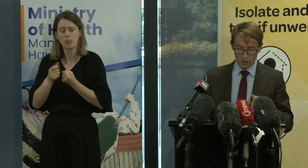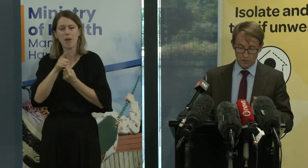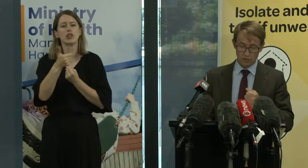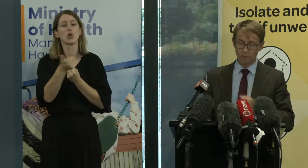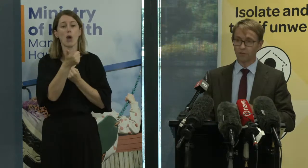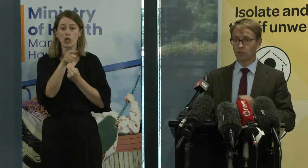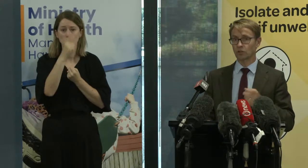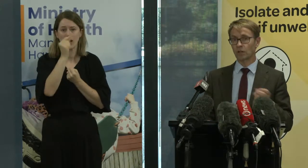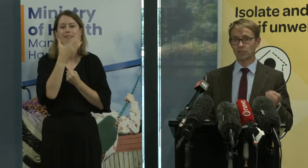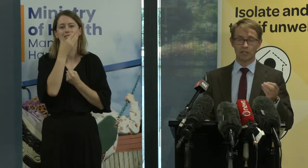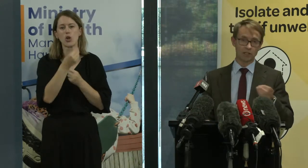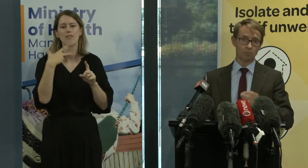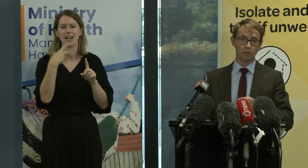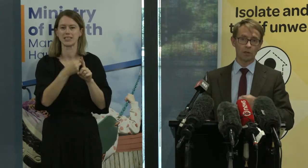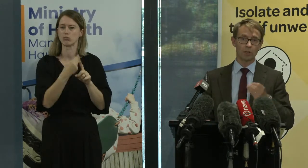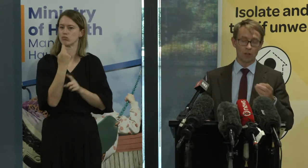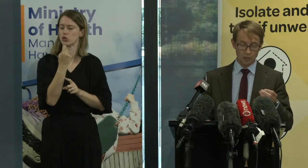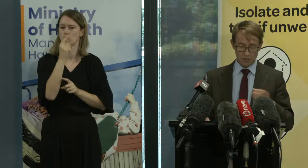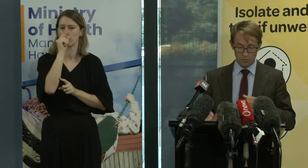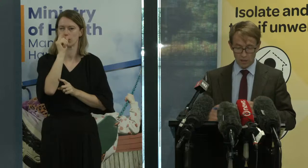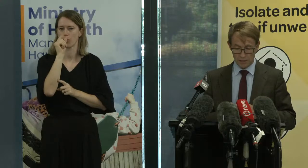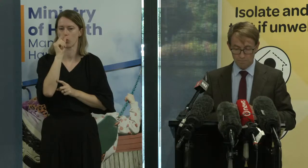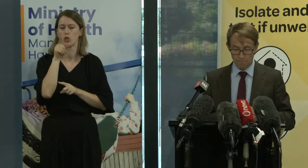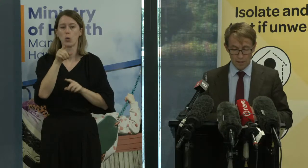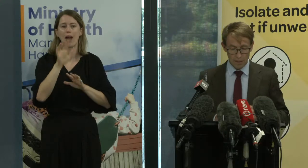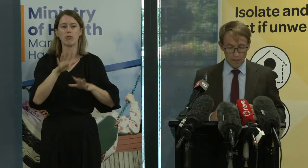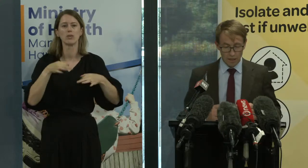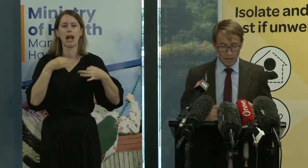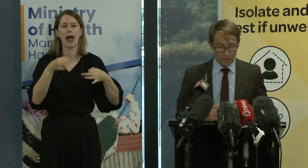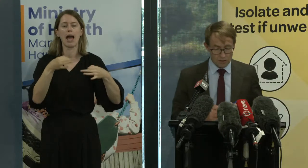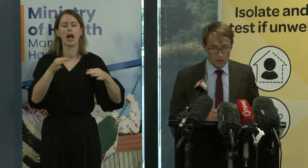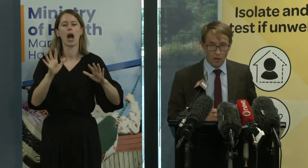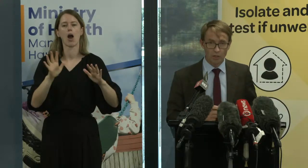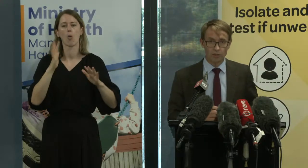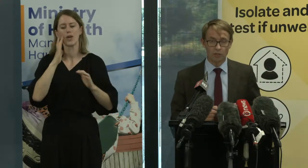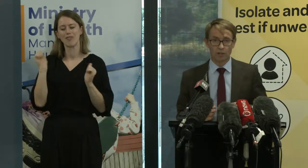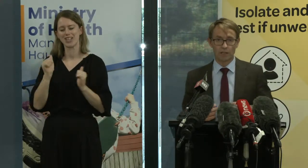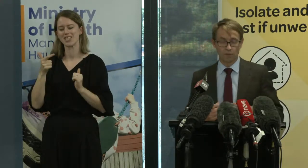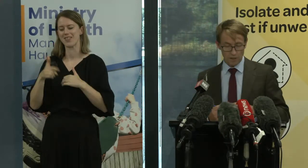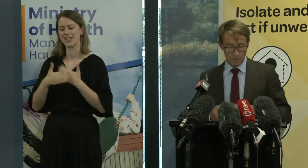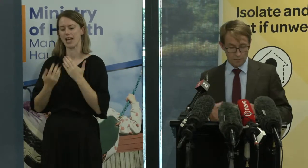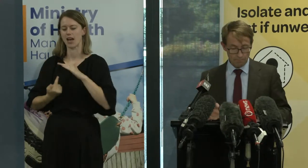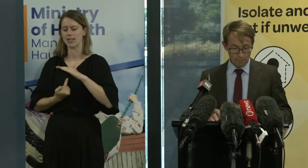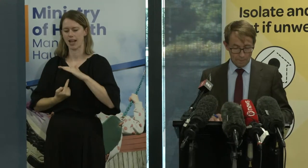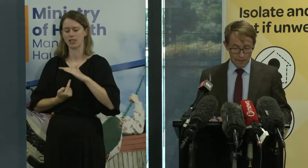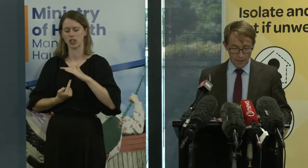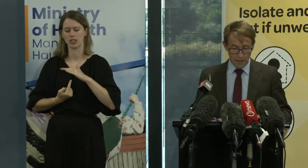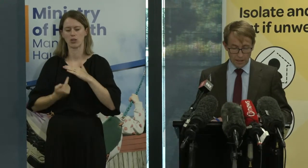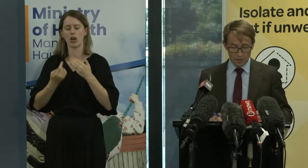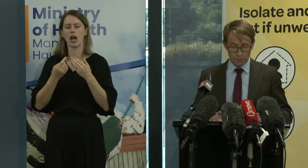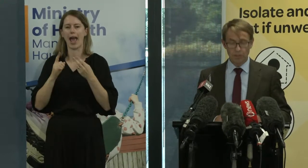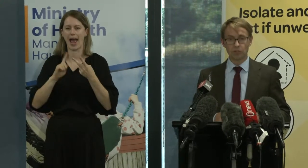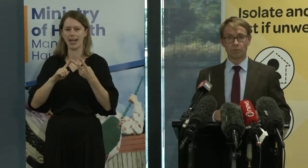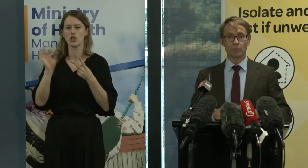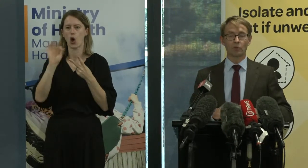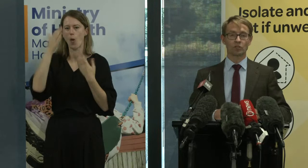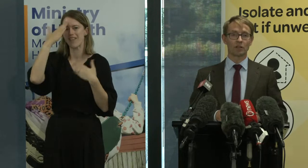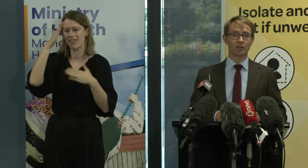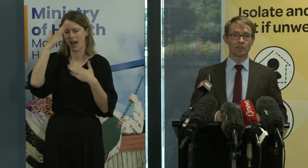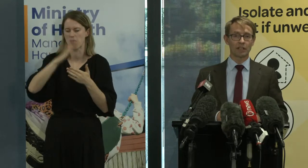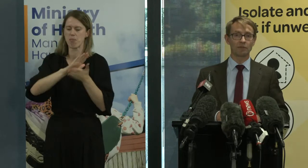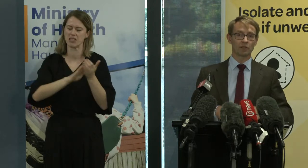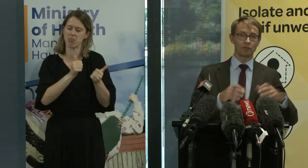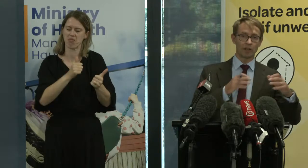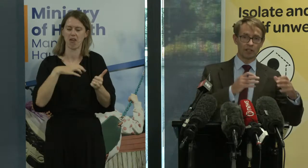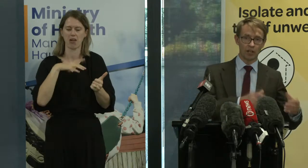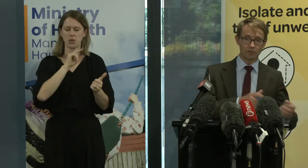vaccination as soon as you've finished your isolation period. No need to wait, and as long as you don't have a fever. And please remember also